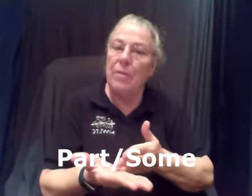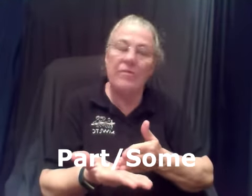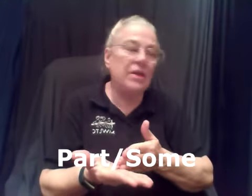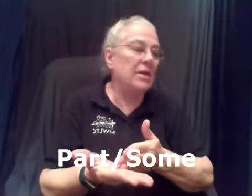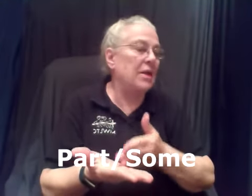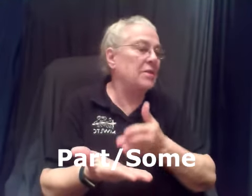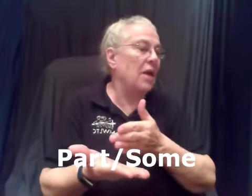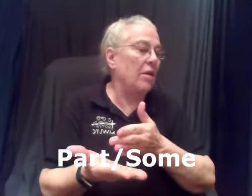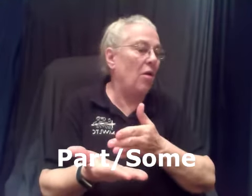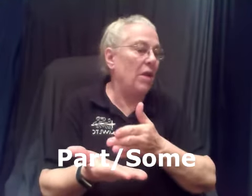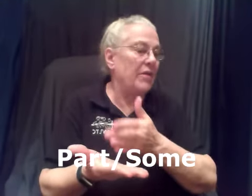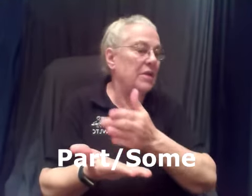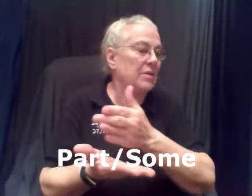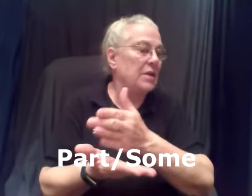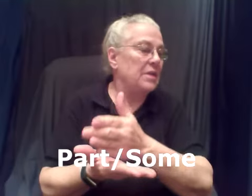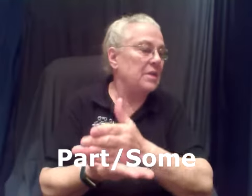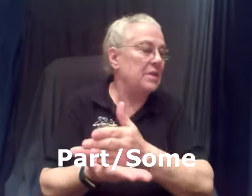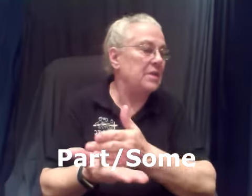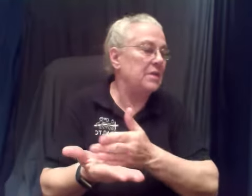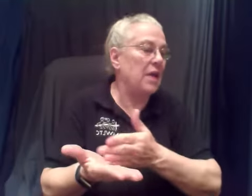it. It is not all of it. Some.